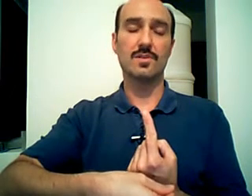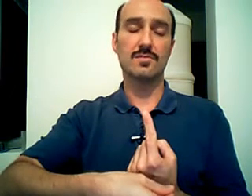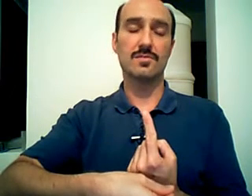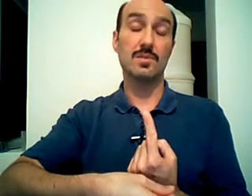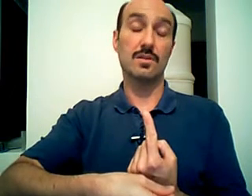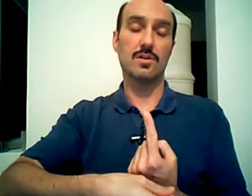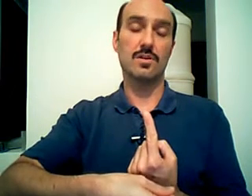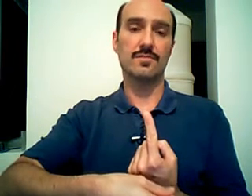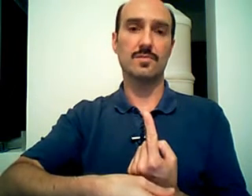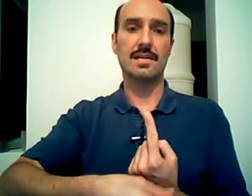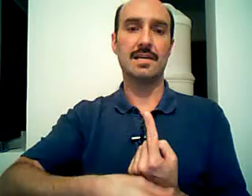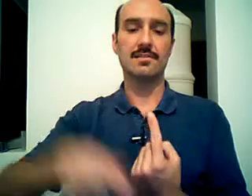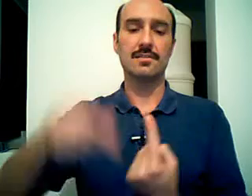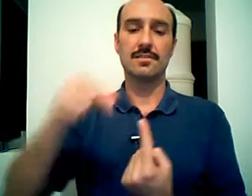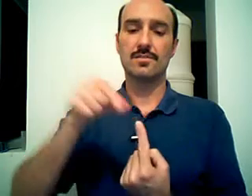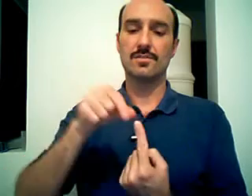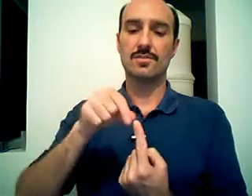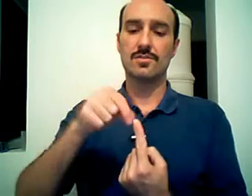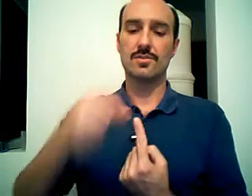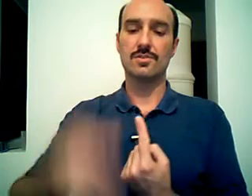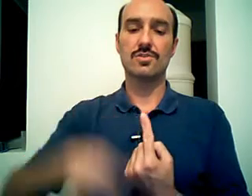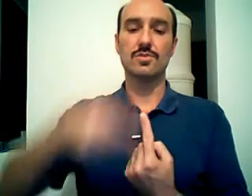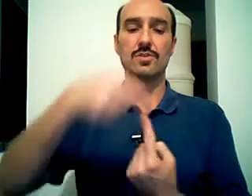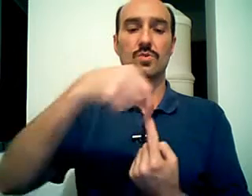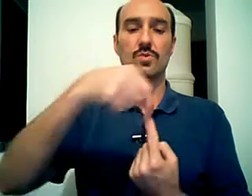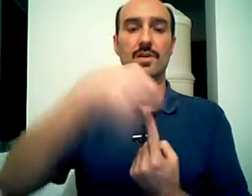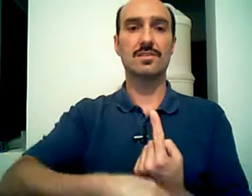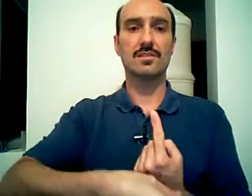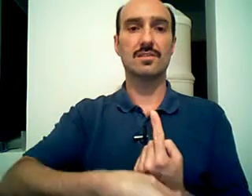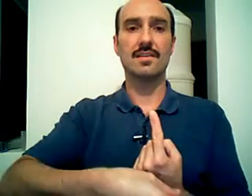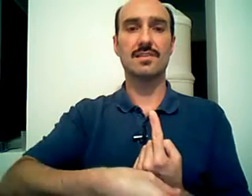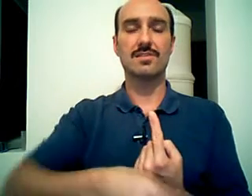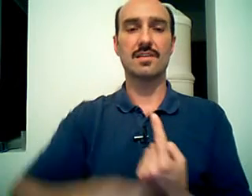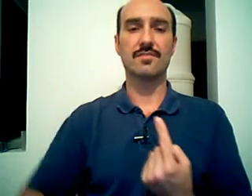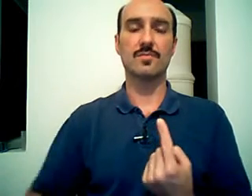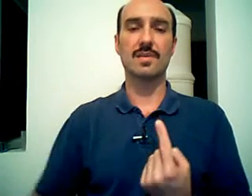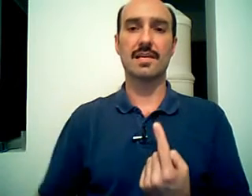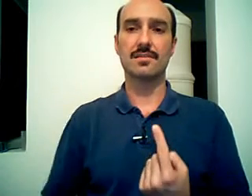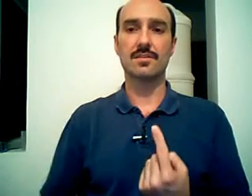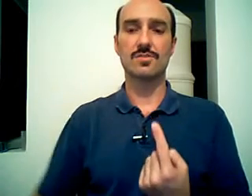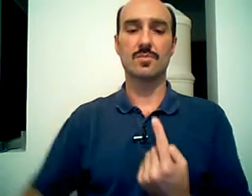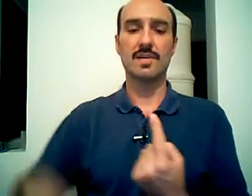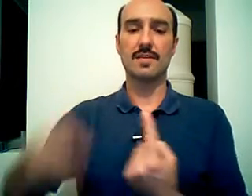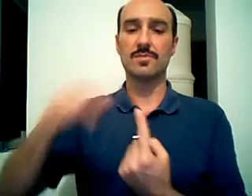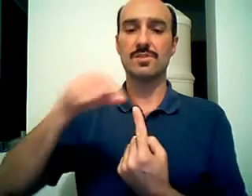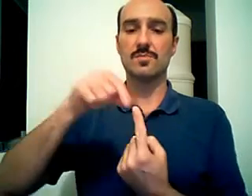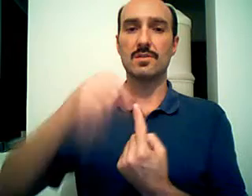the peel off the banana. So you just do it twice, and that's the sign for banana. So banana would just be